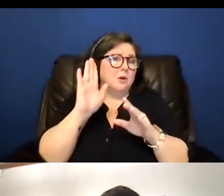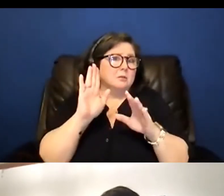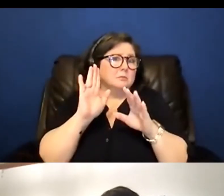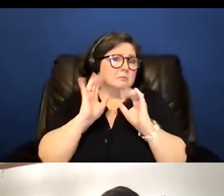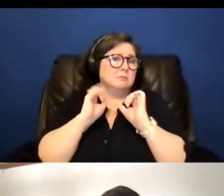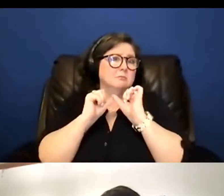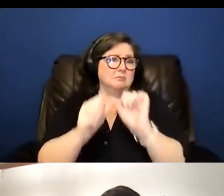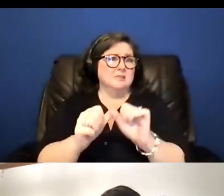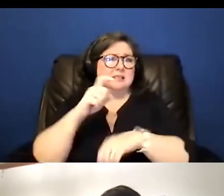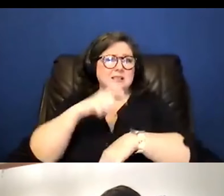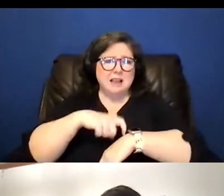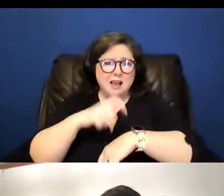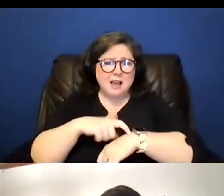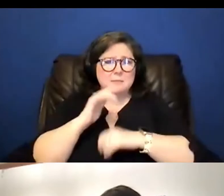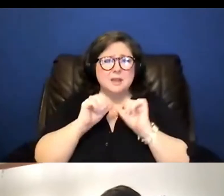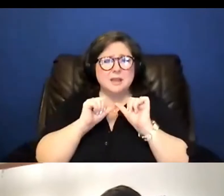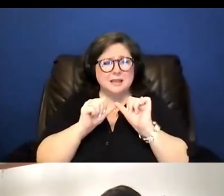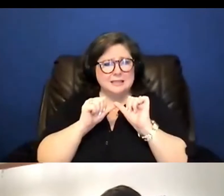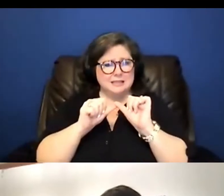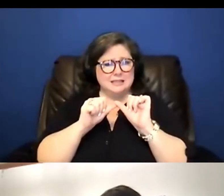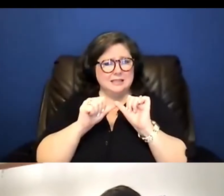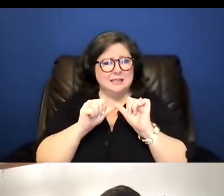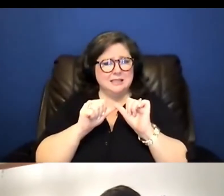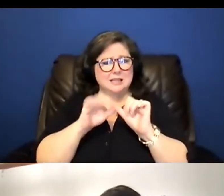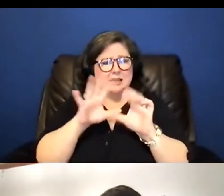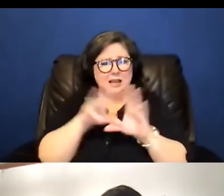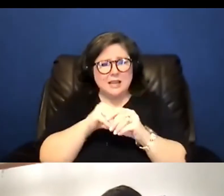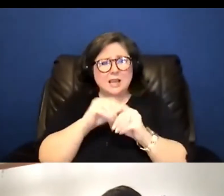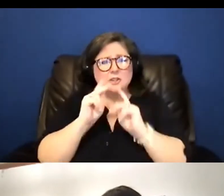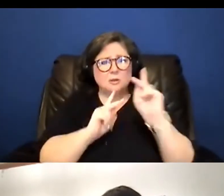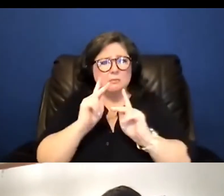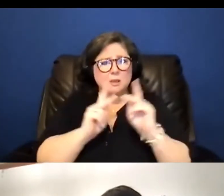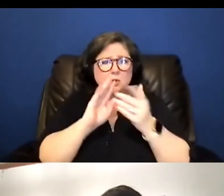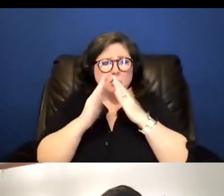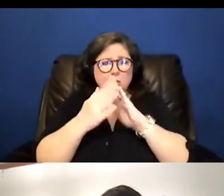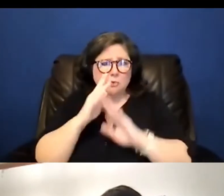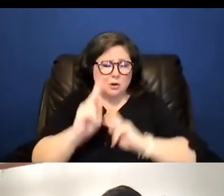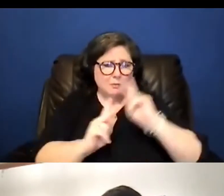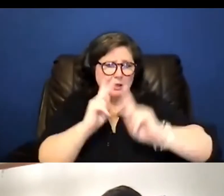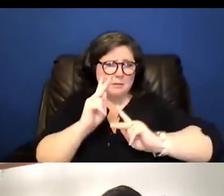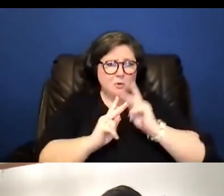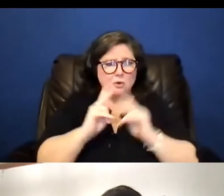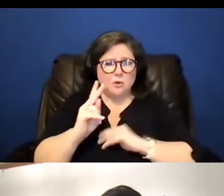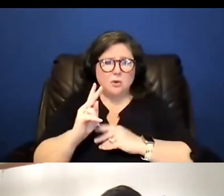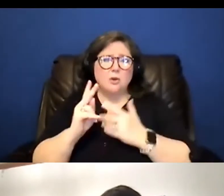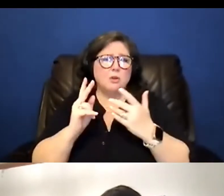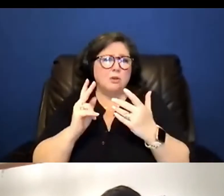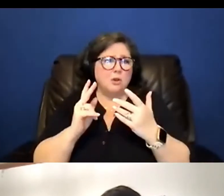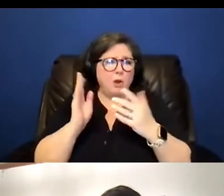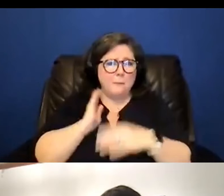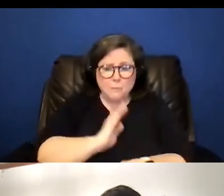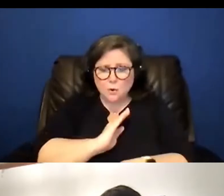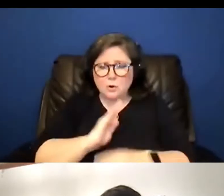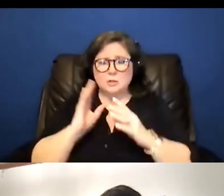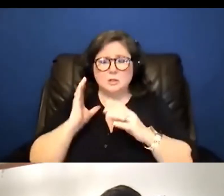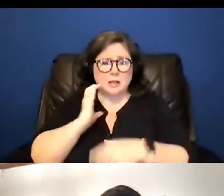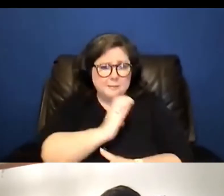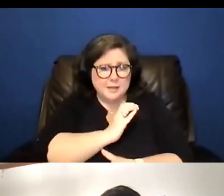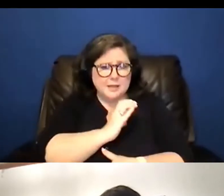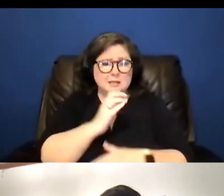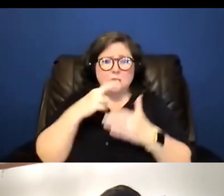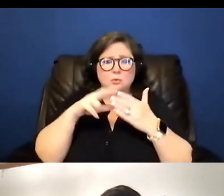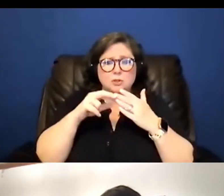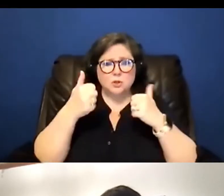I think it's going to take consistency and engaging people, community people on boards or committees that are of research trials and